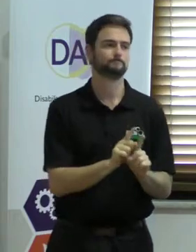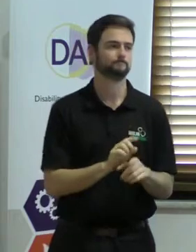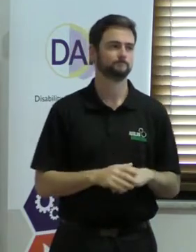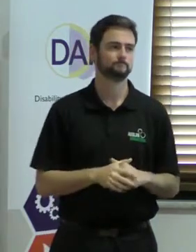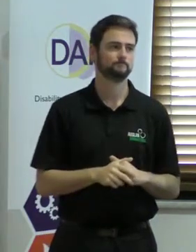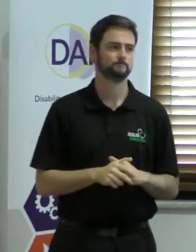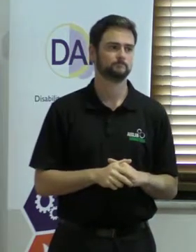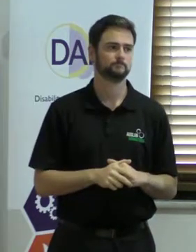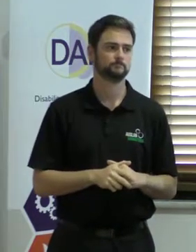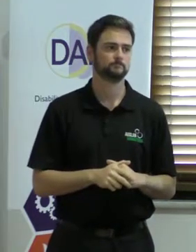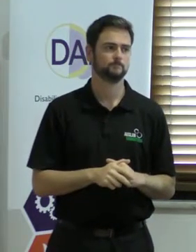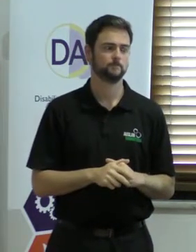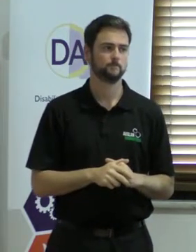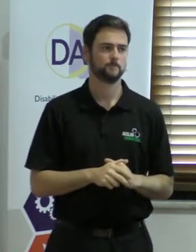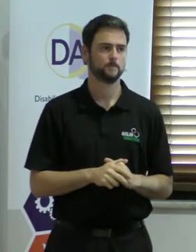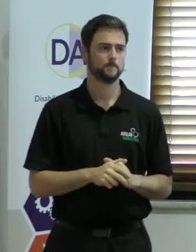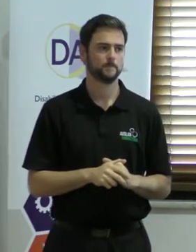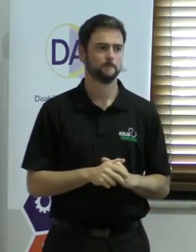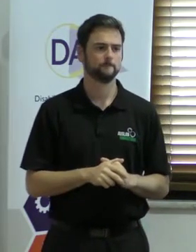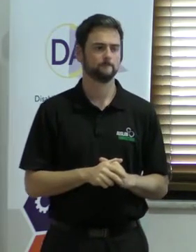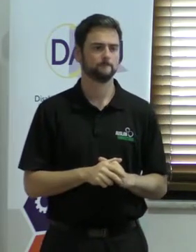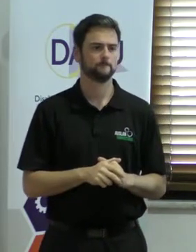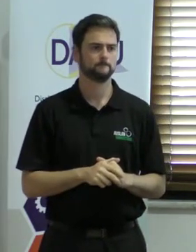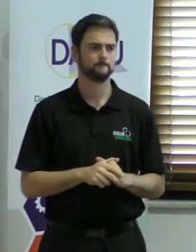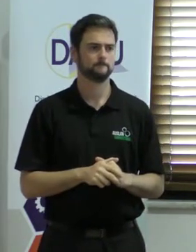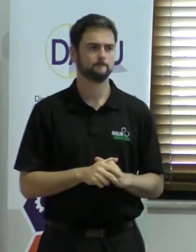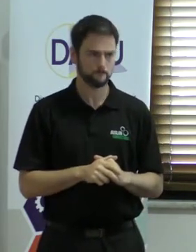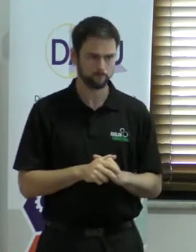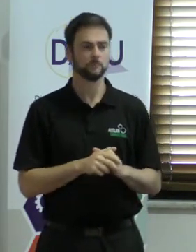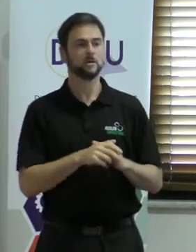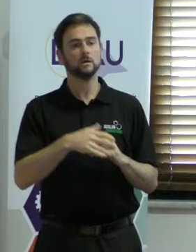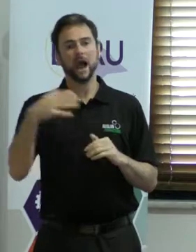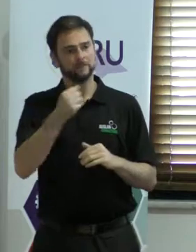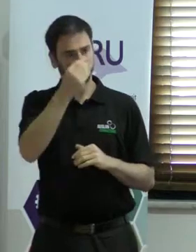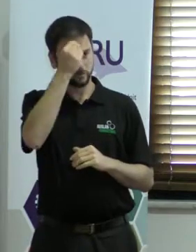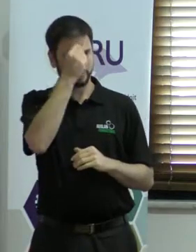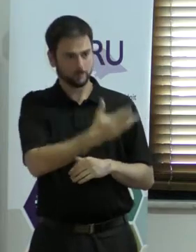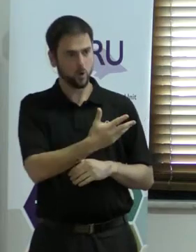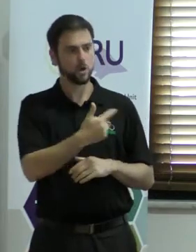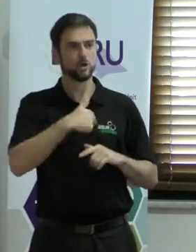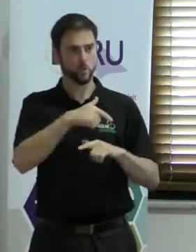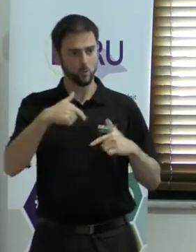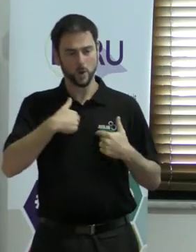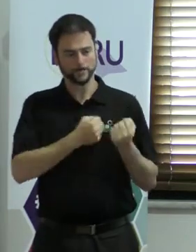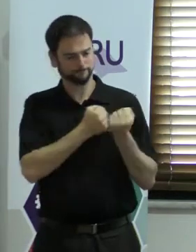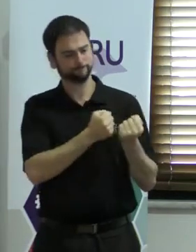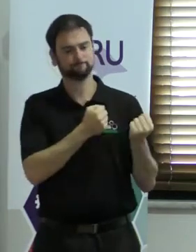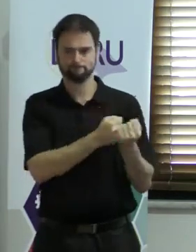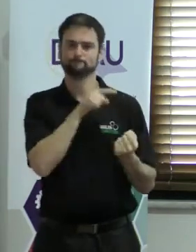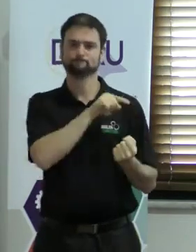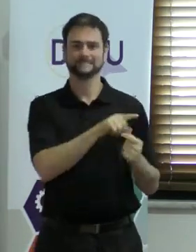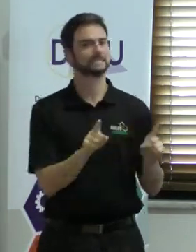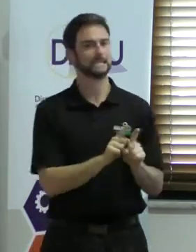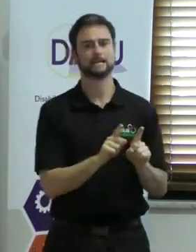the fact that we are there for them. We are there to support